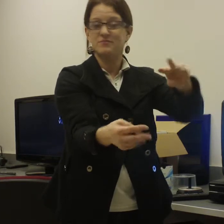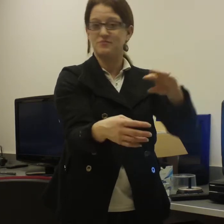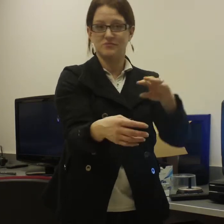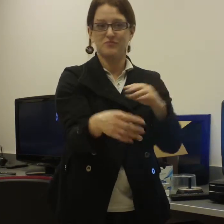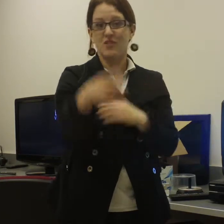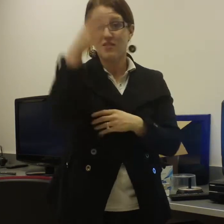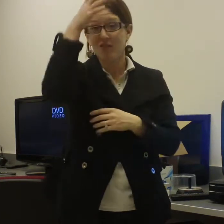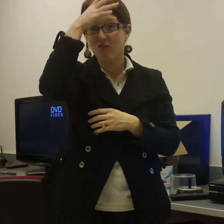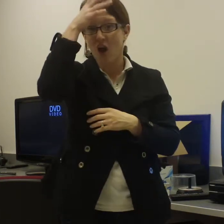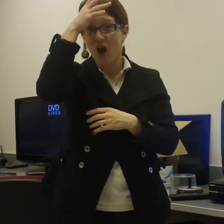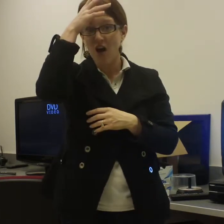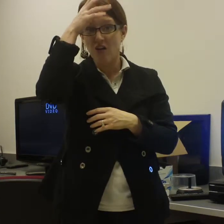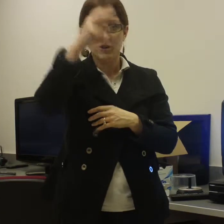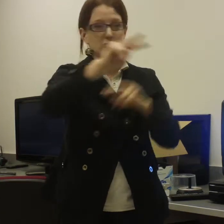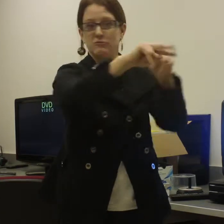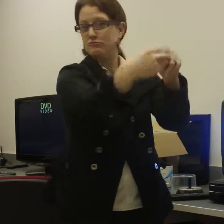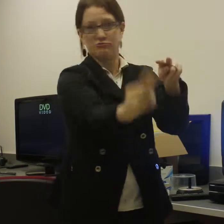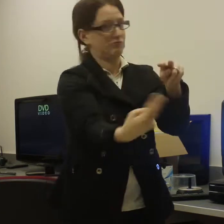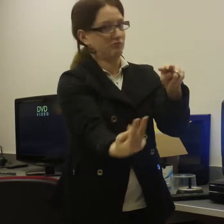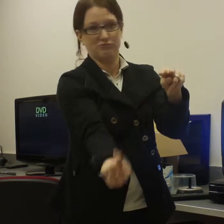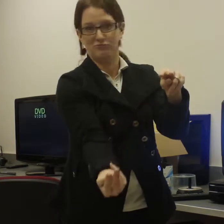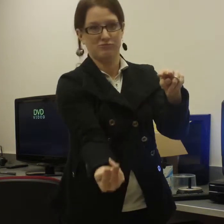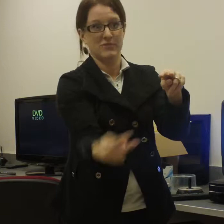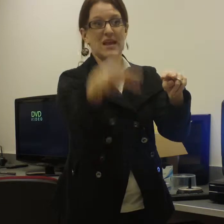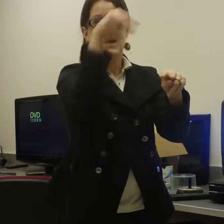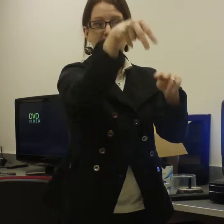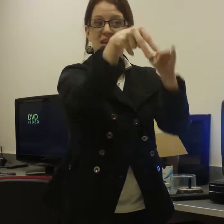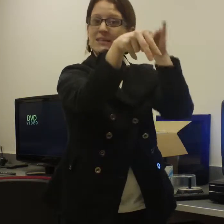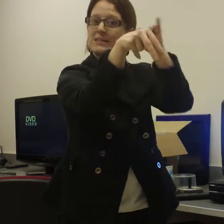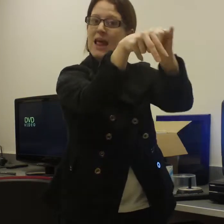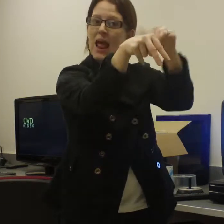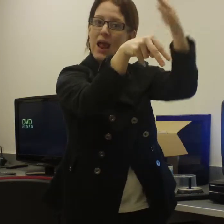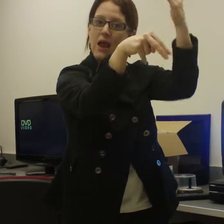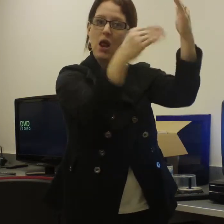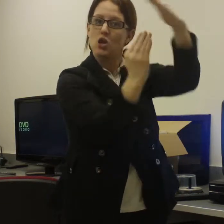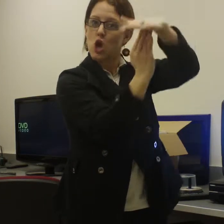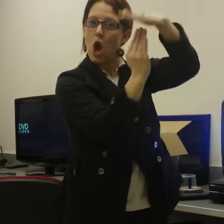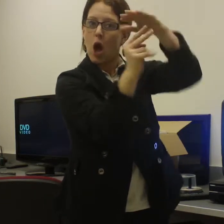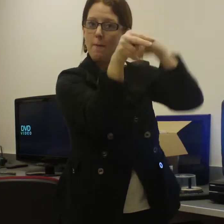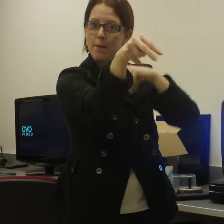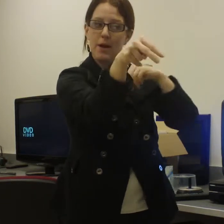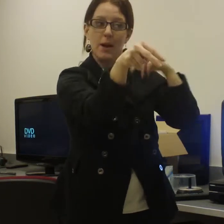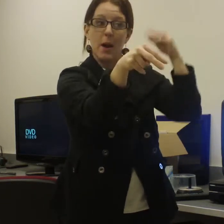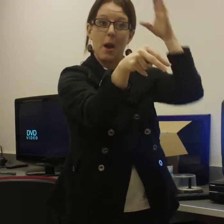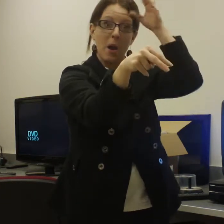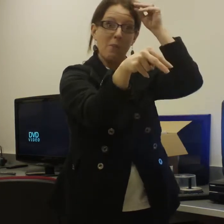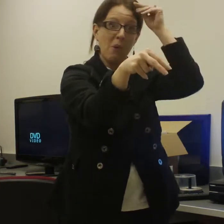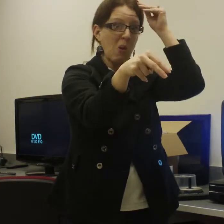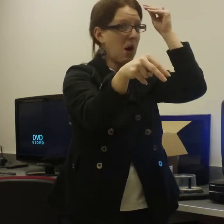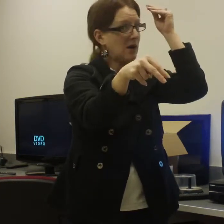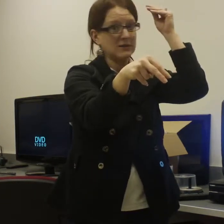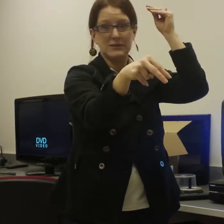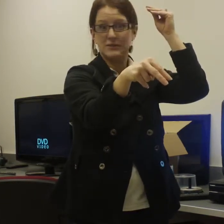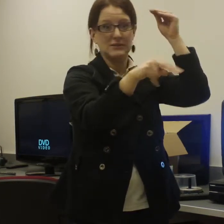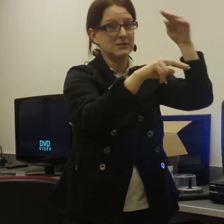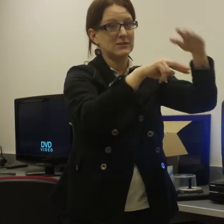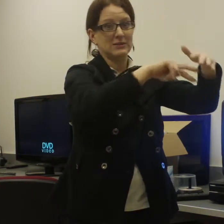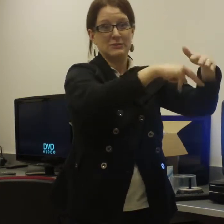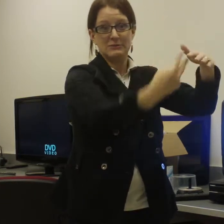And it took 20 minutes for the rescue crews to come, for somebody to hear his yells for help and to